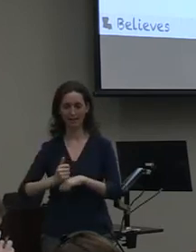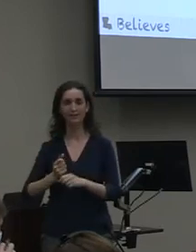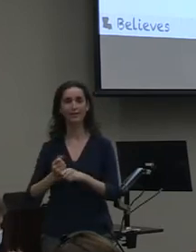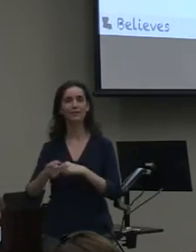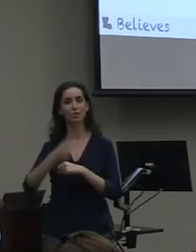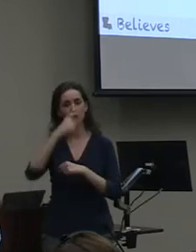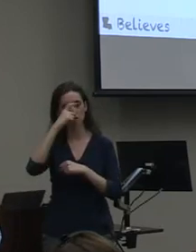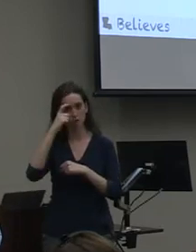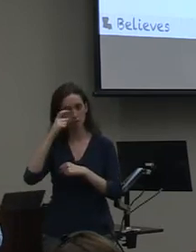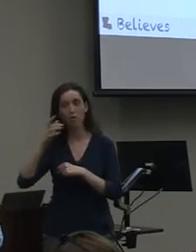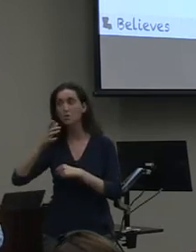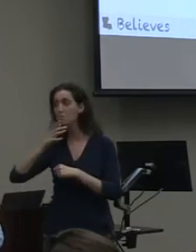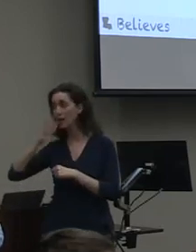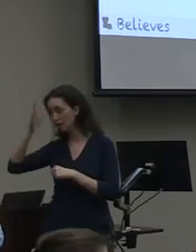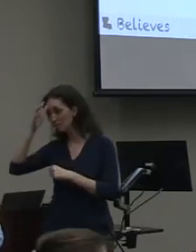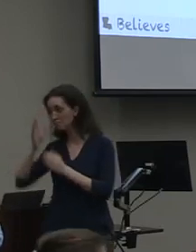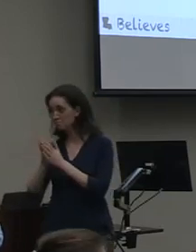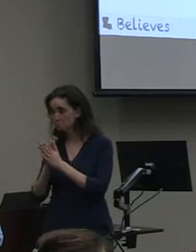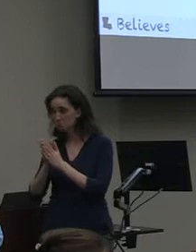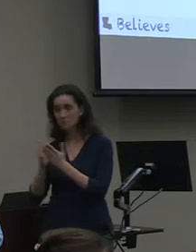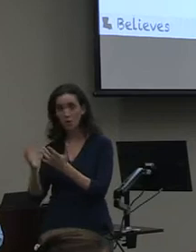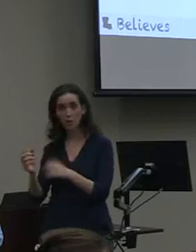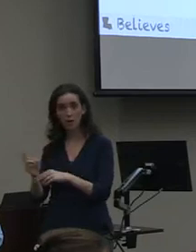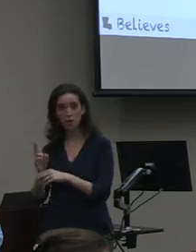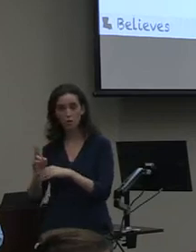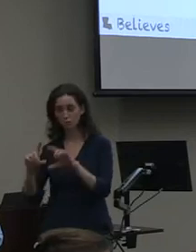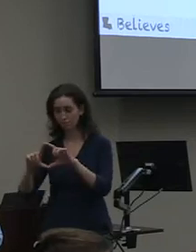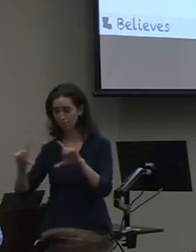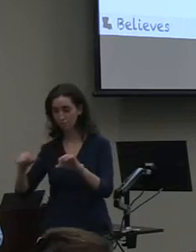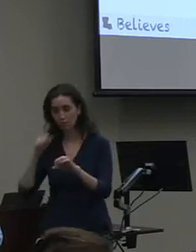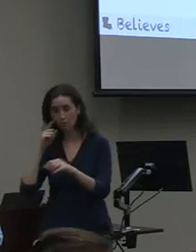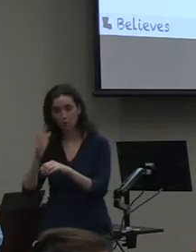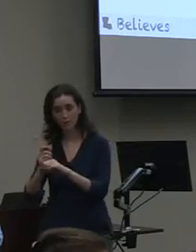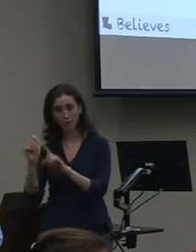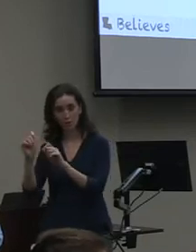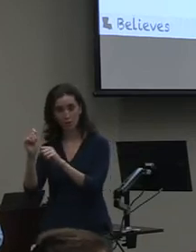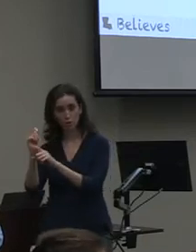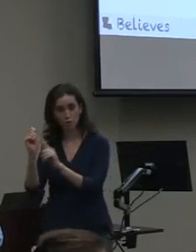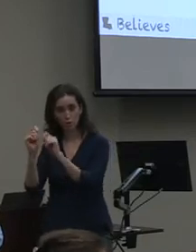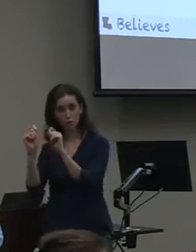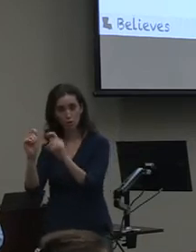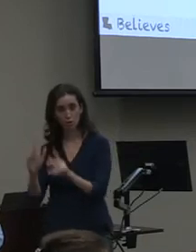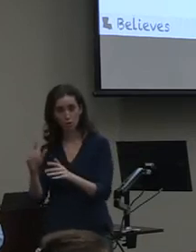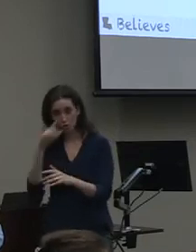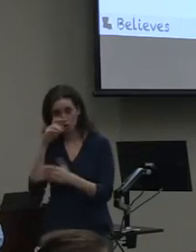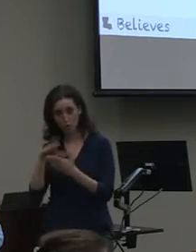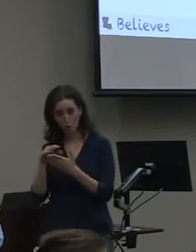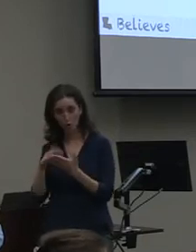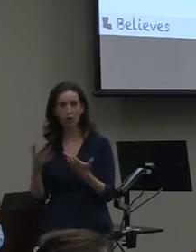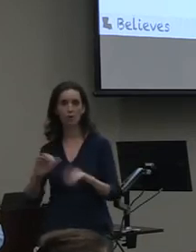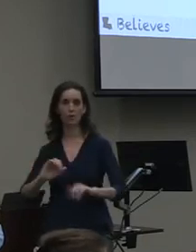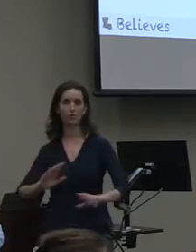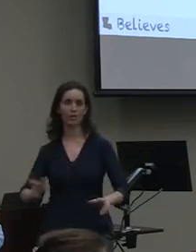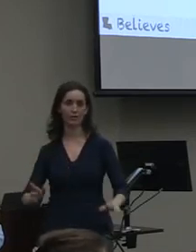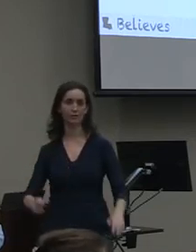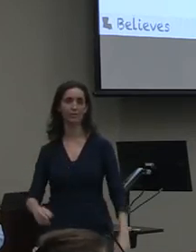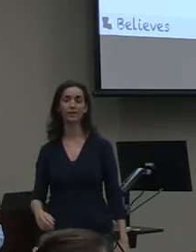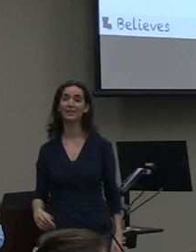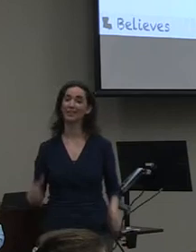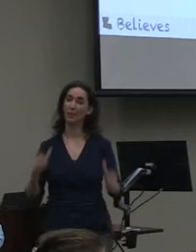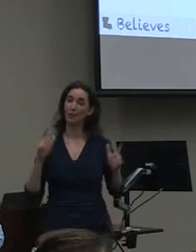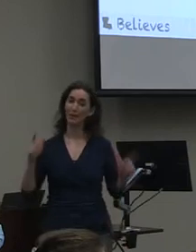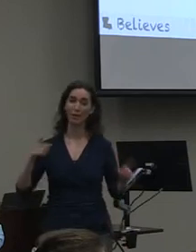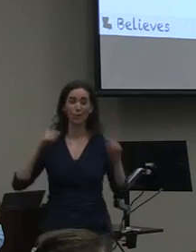that parents interested in utilizing those tutor vouchers for summer learning, that those would be in place. It's an ambitious